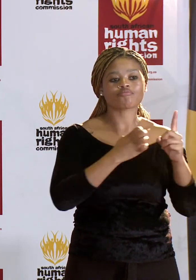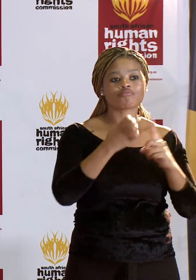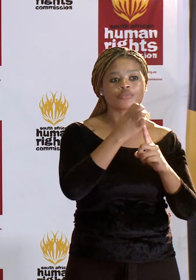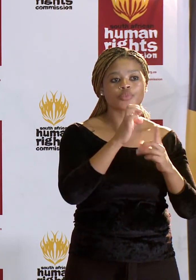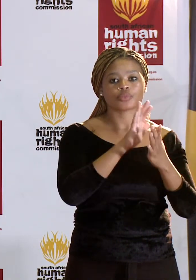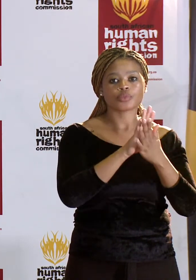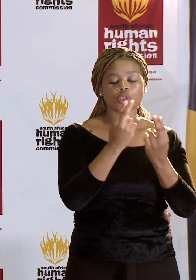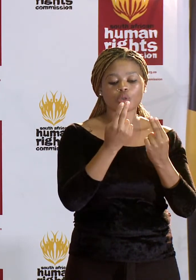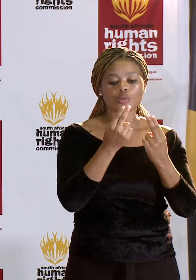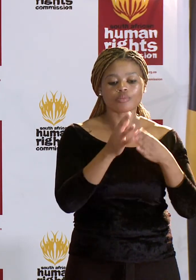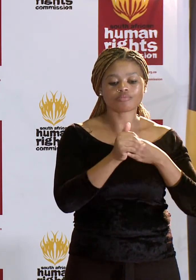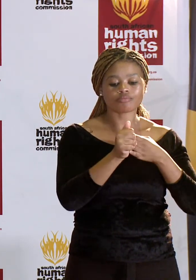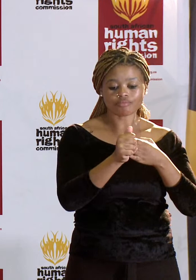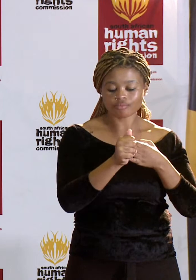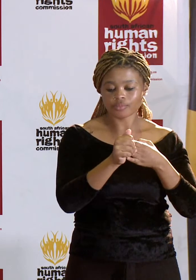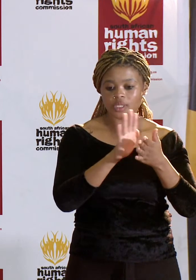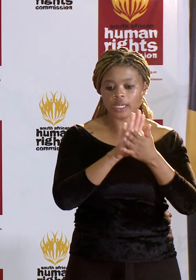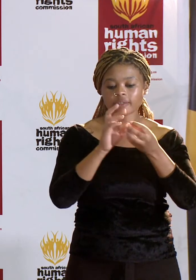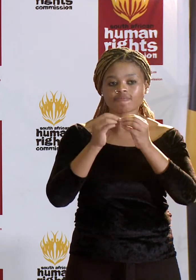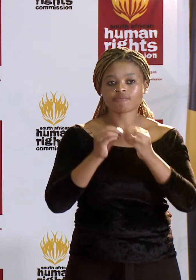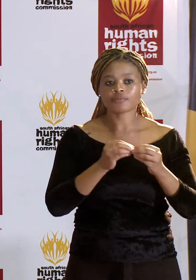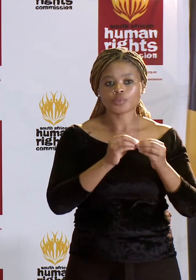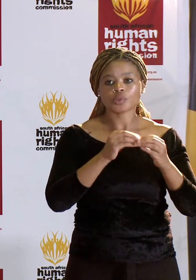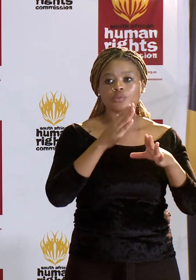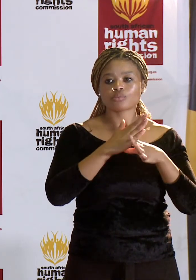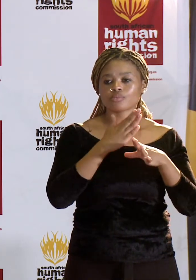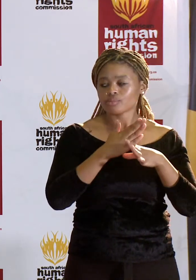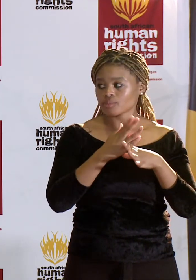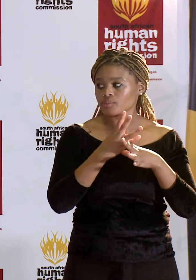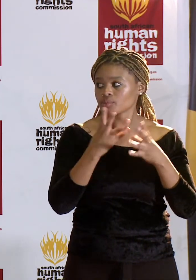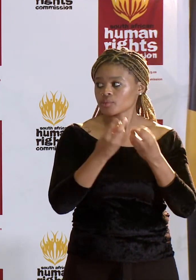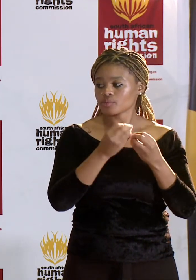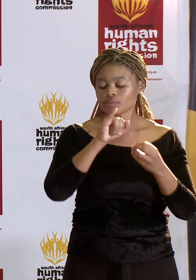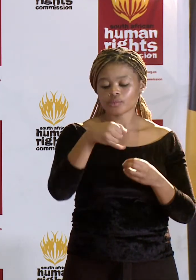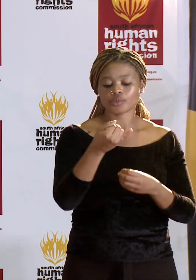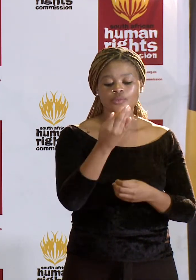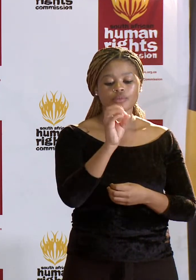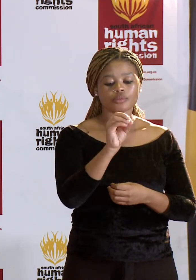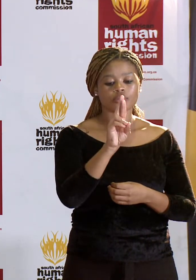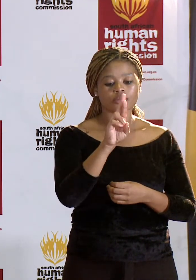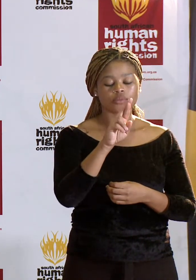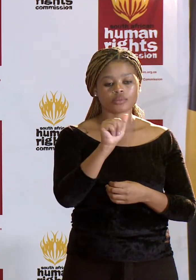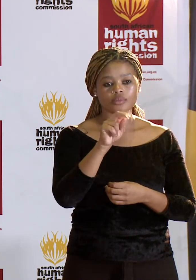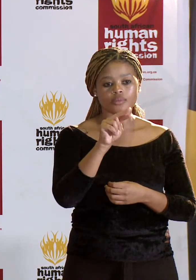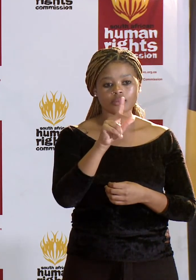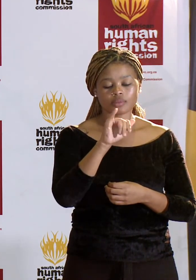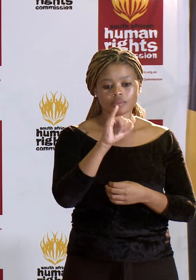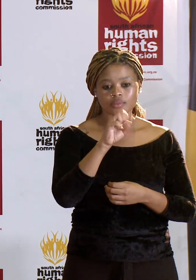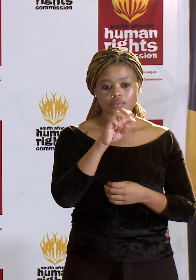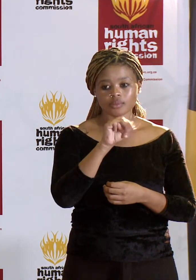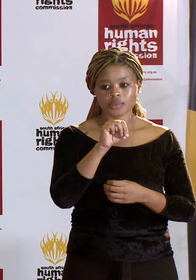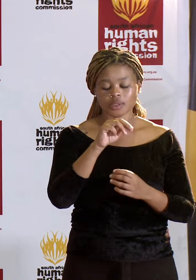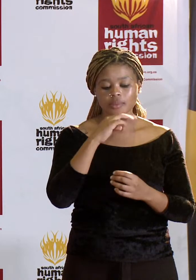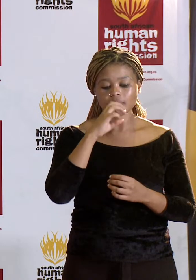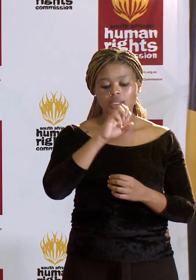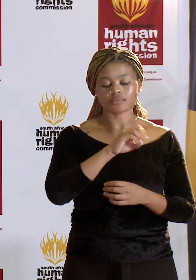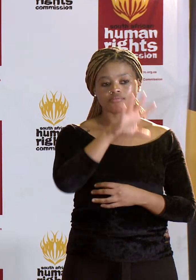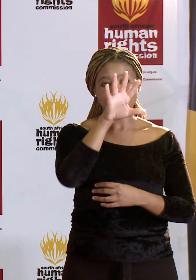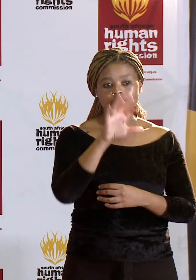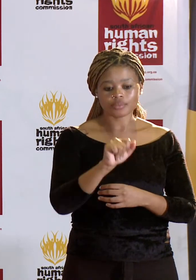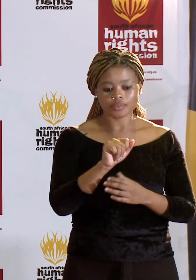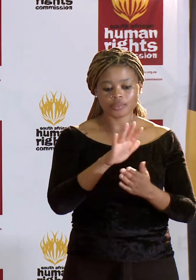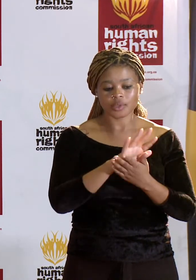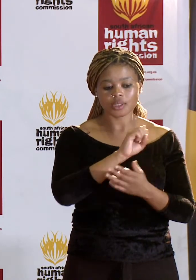media leadership and innovation. He's worked widely in journalism and education, media development in South Africa and